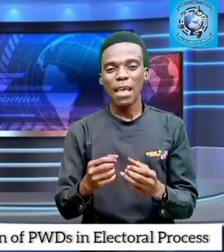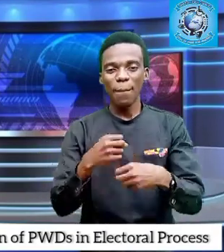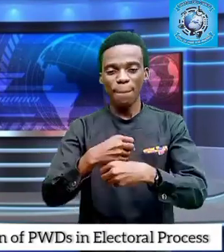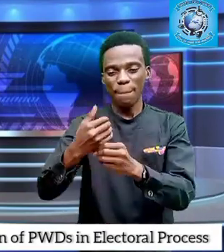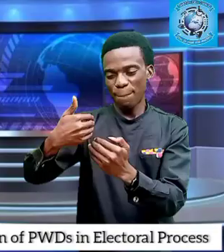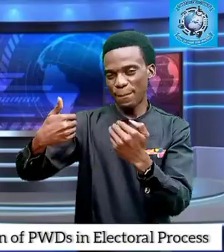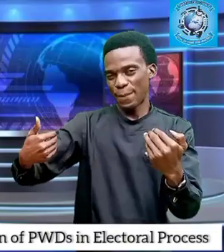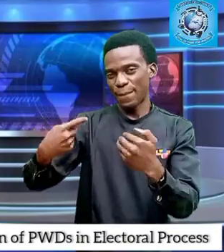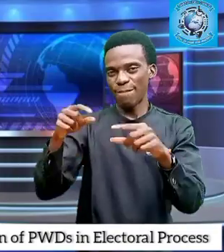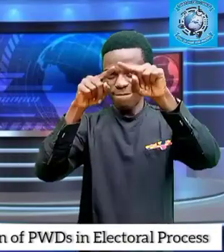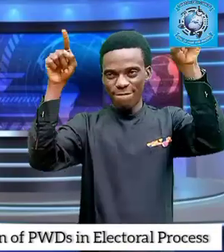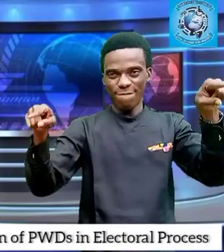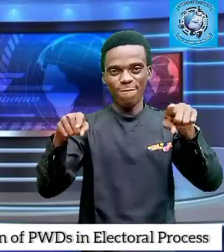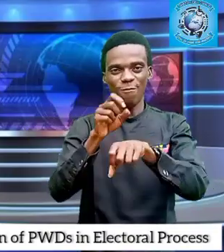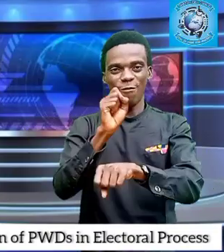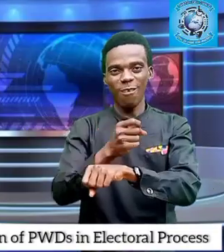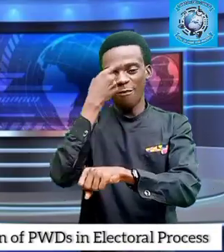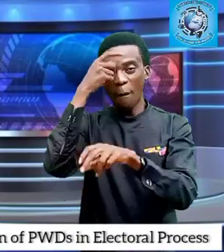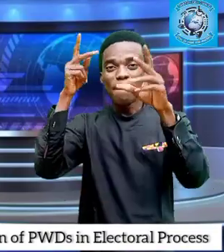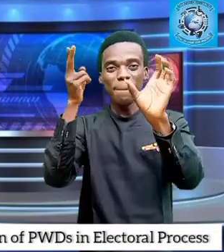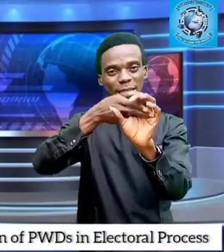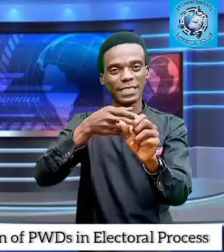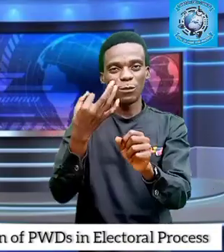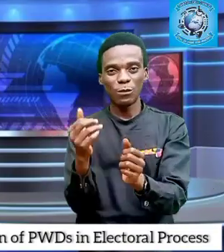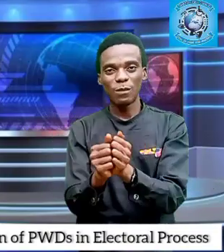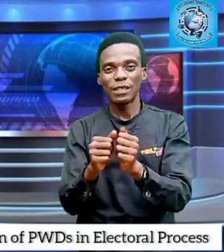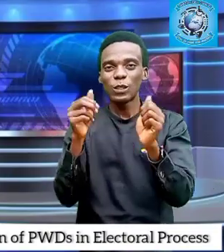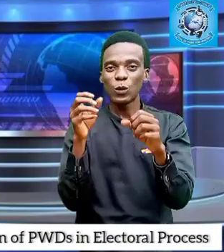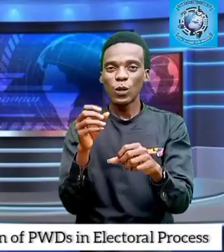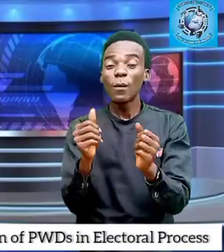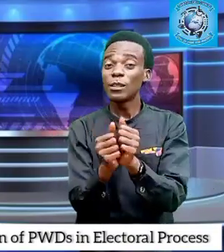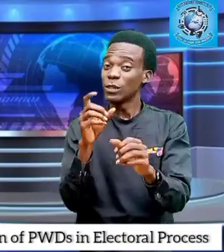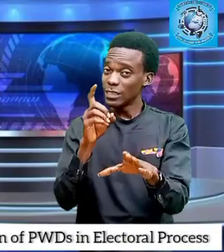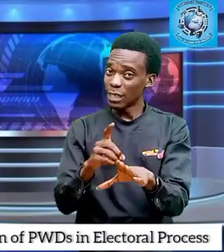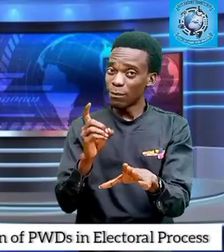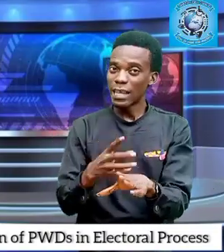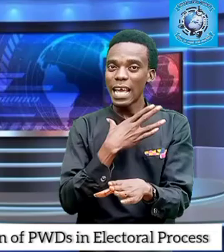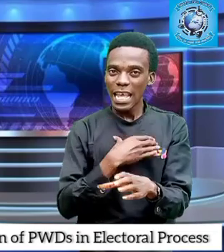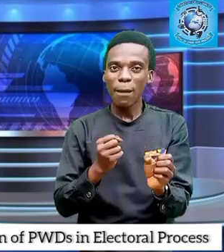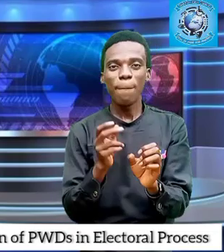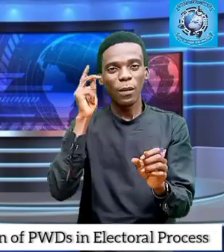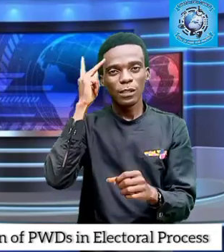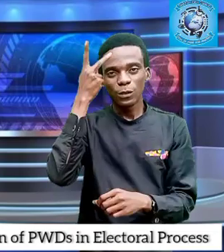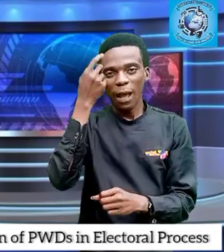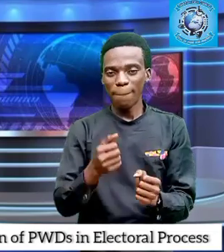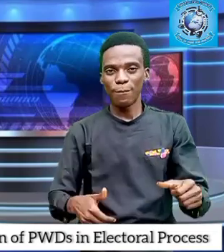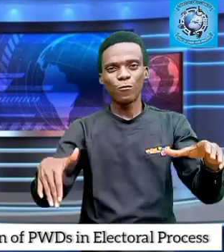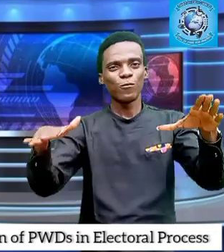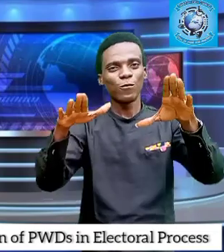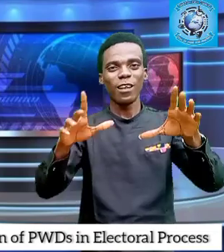the framework for participation of persons with disabilities in political and public life.